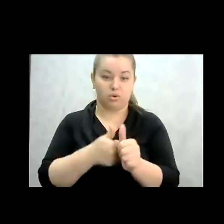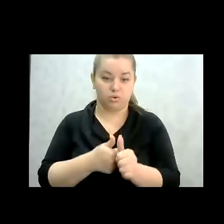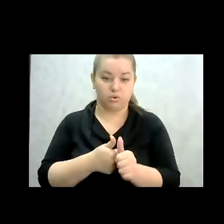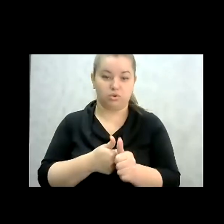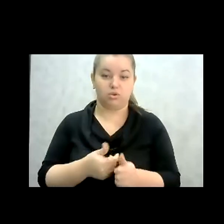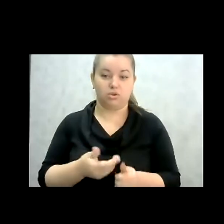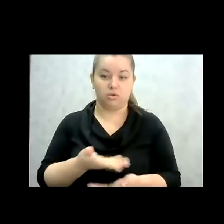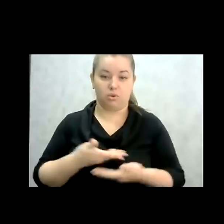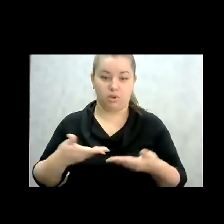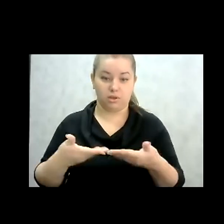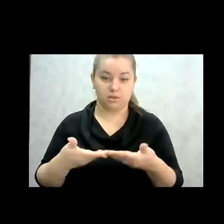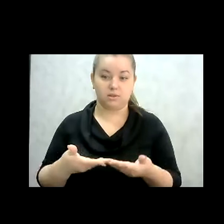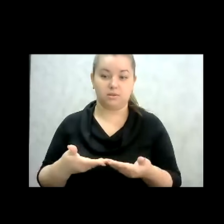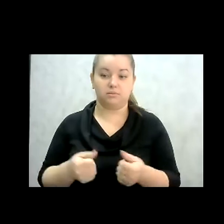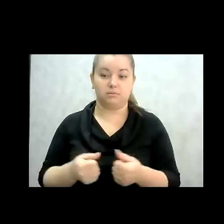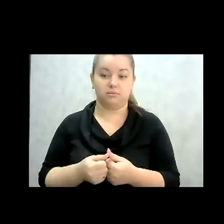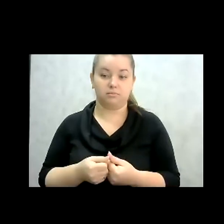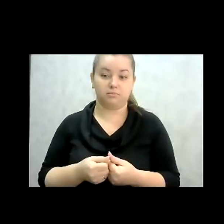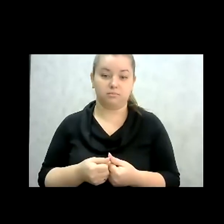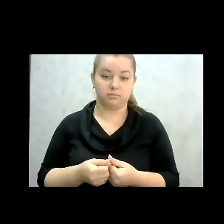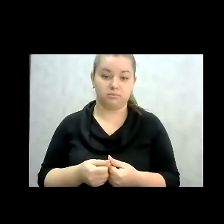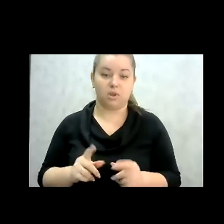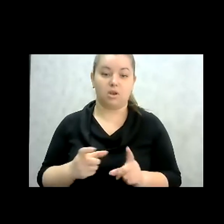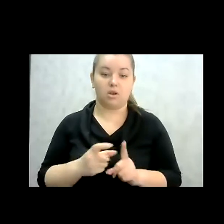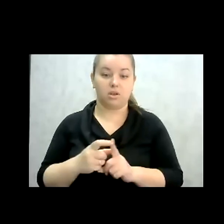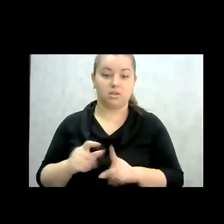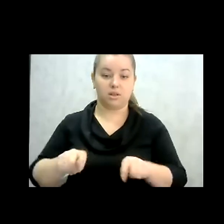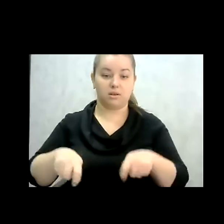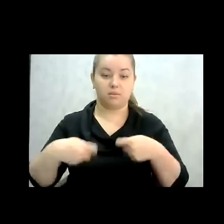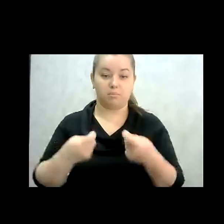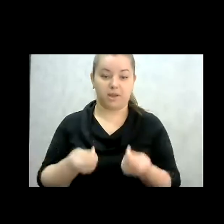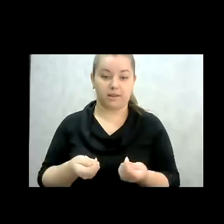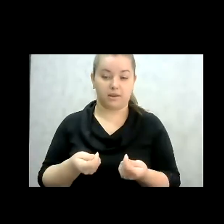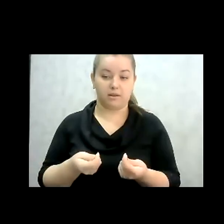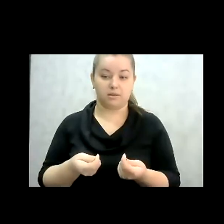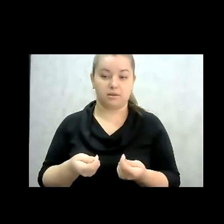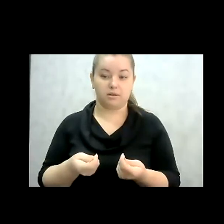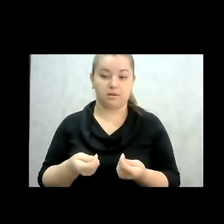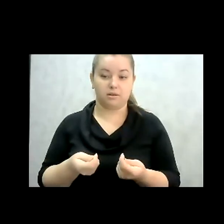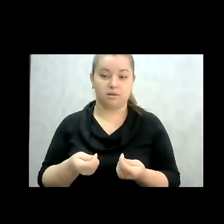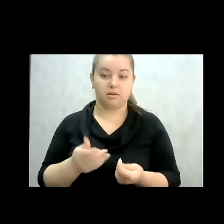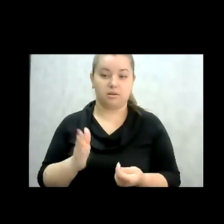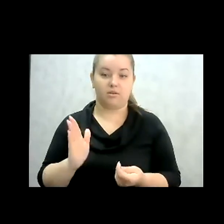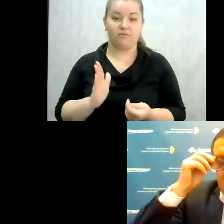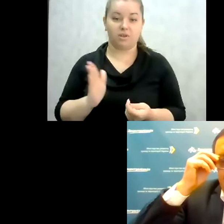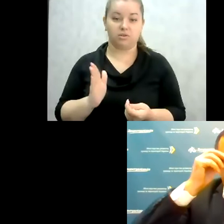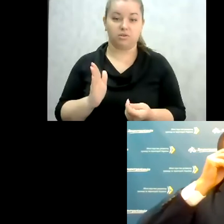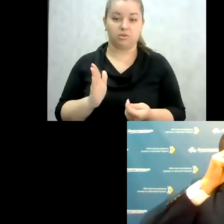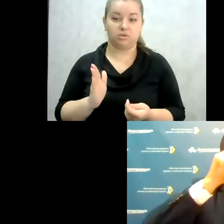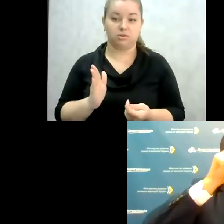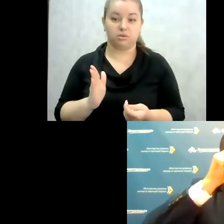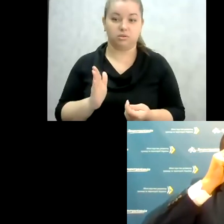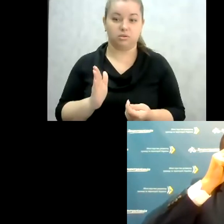Thanks, Andriy. Thanks for having found the time to be with us. And now I'm giving the